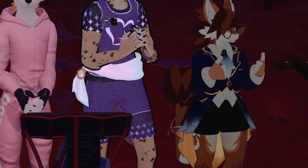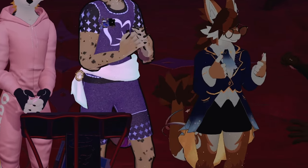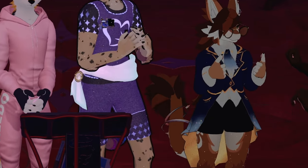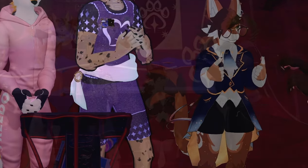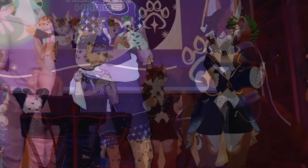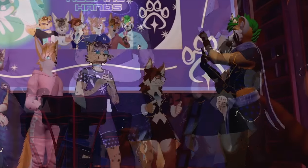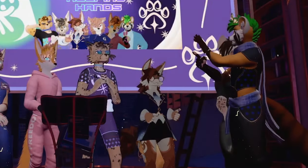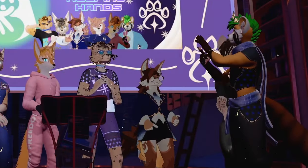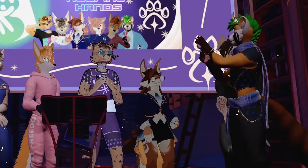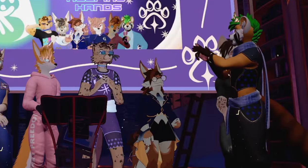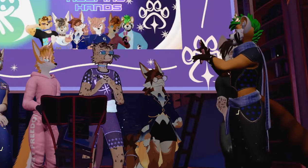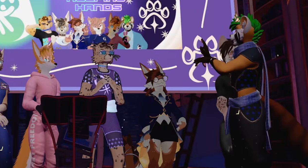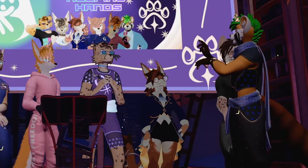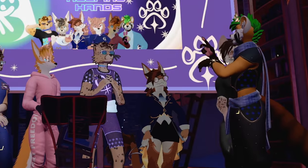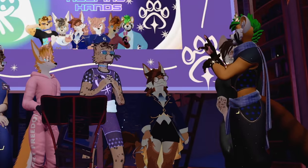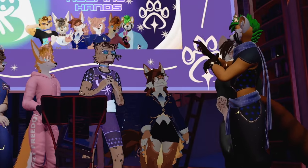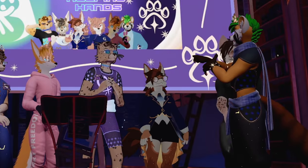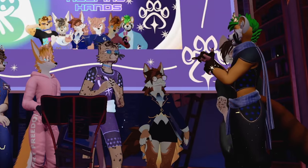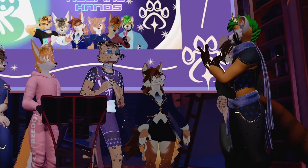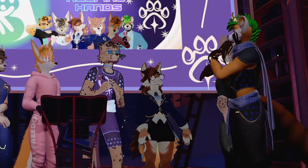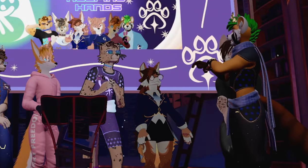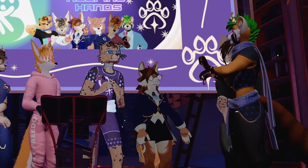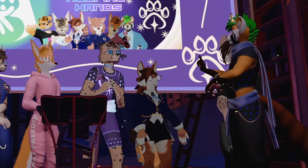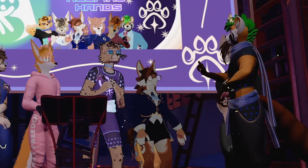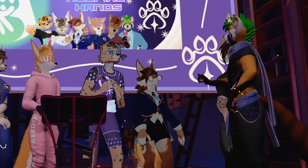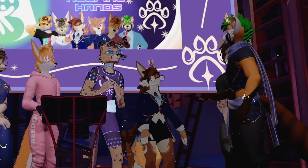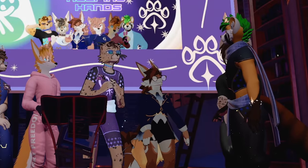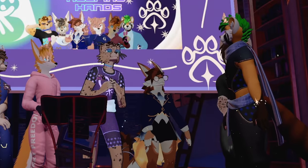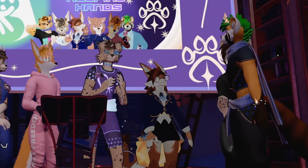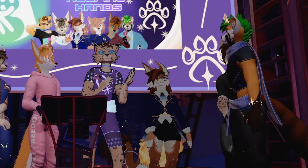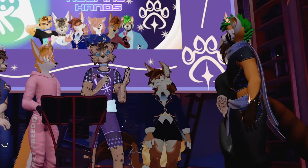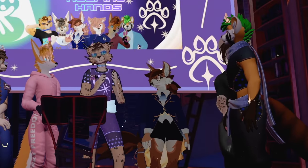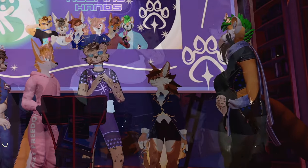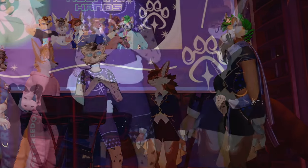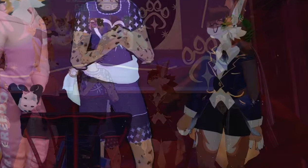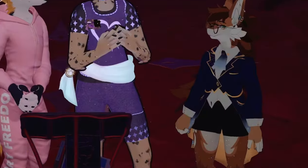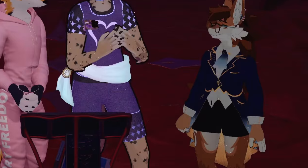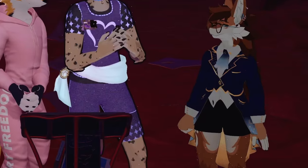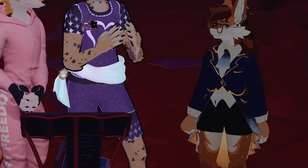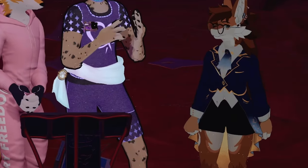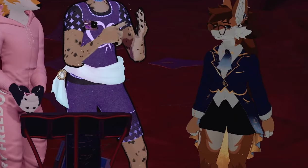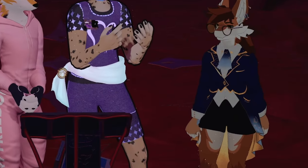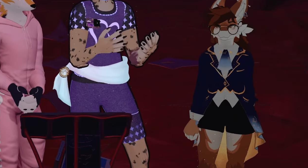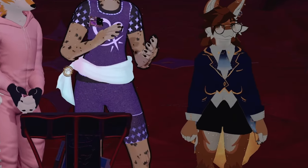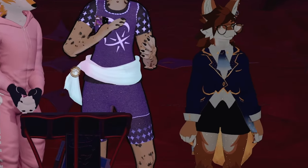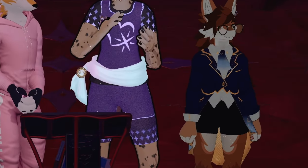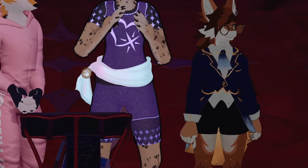I guess you could show the furality sign too. So the way you sign furality